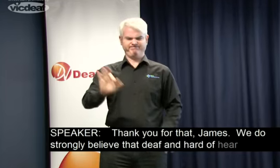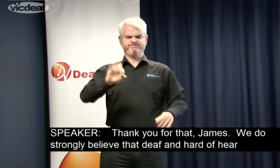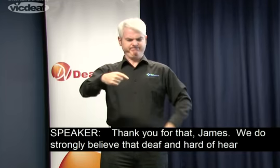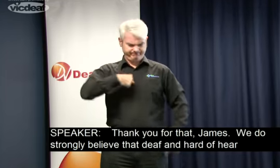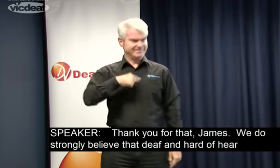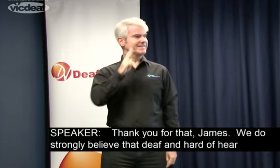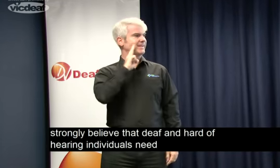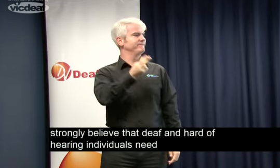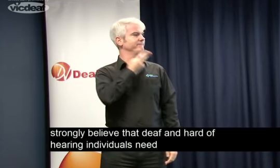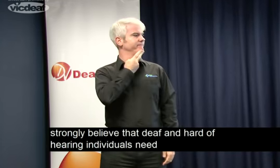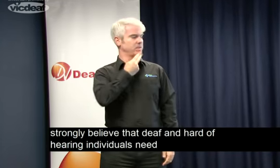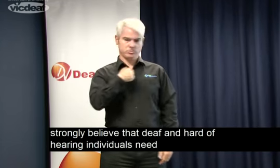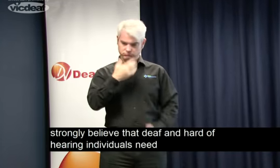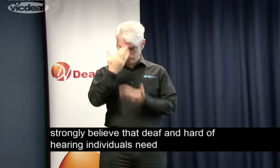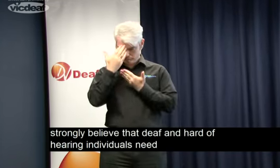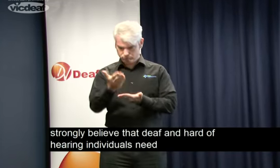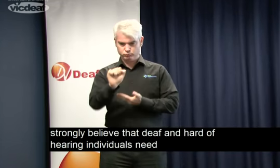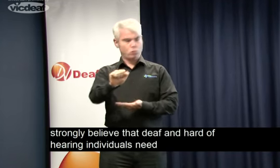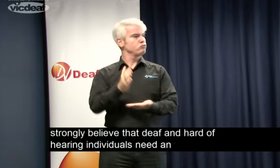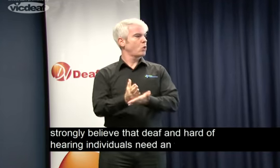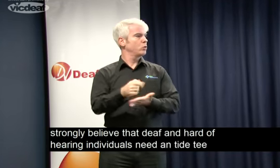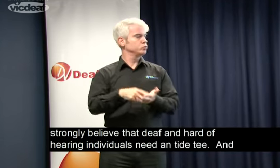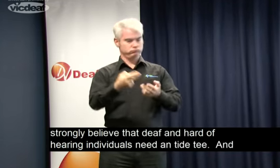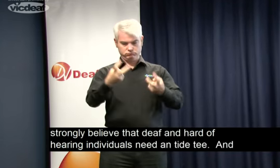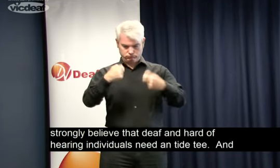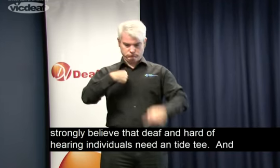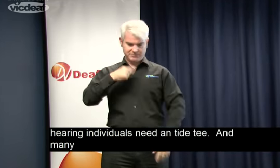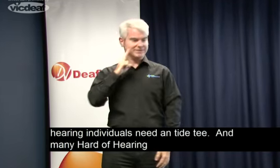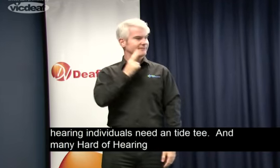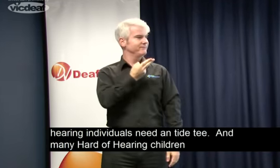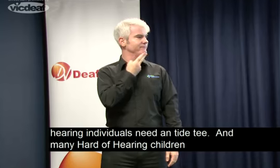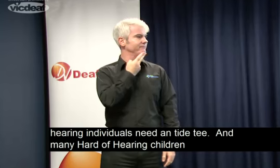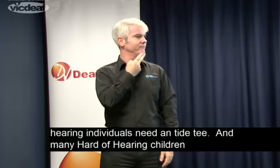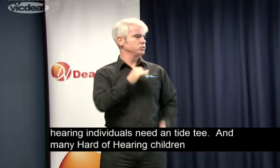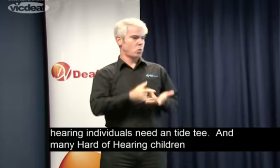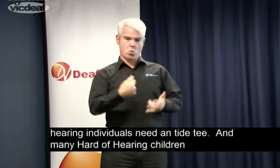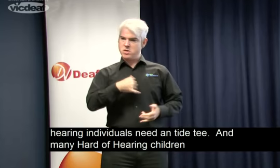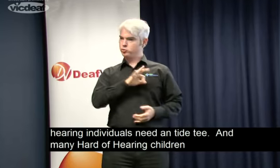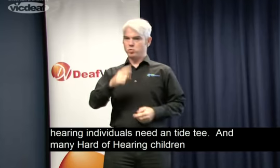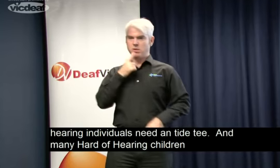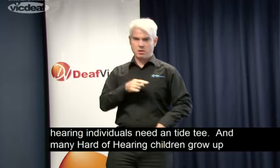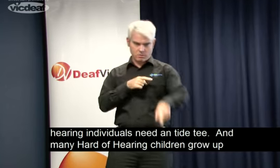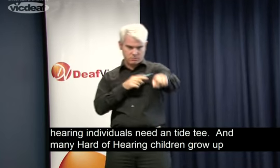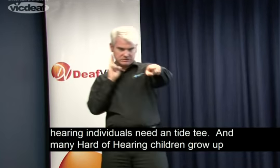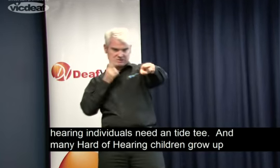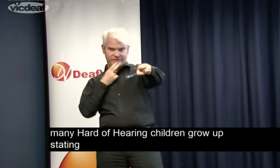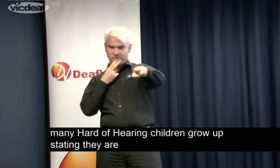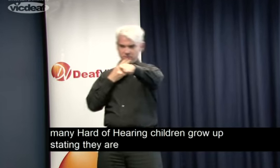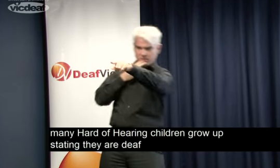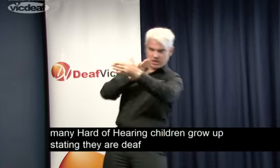of hearing children grow up stating that they are deaf, and we respect their right to label themselves as being deaf. So we're not saying you're